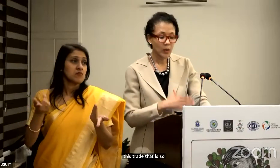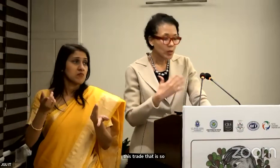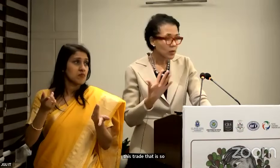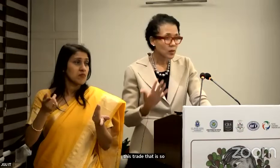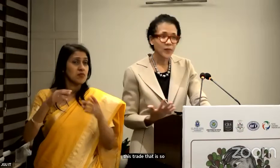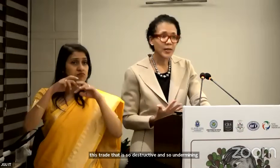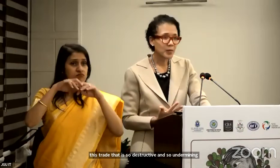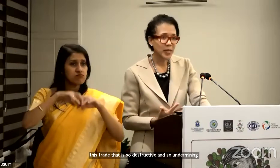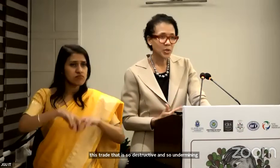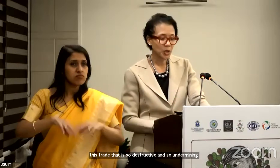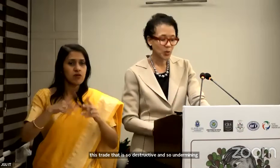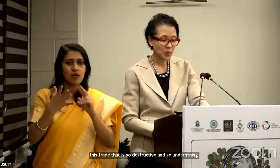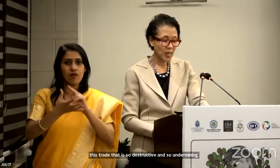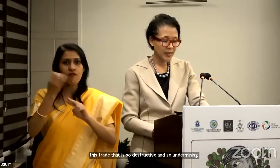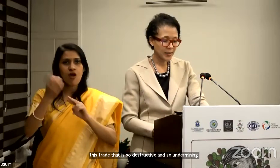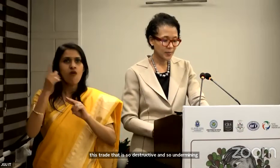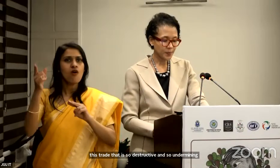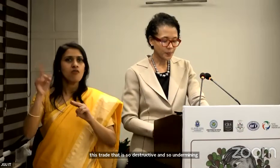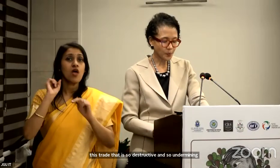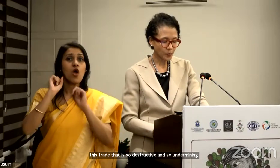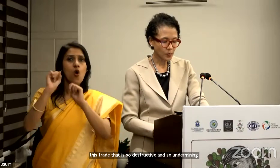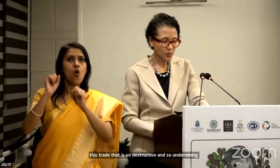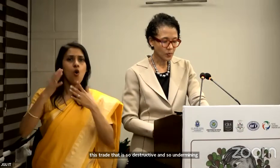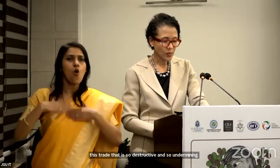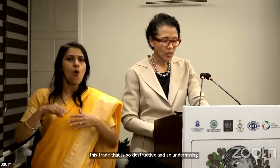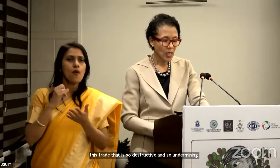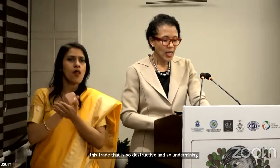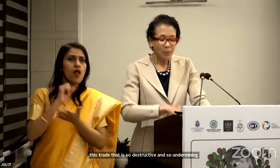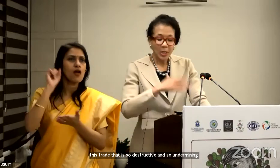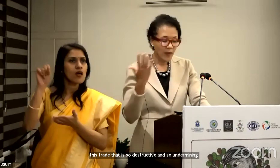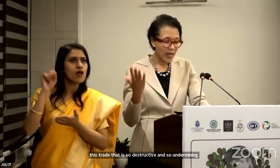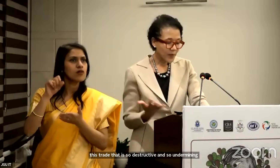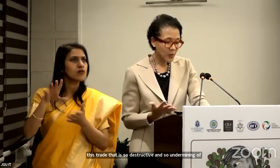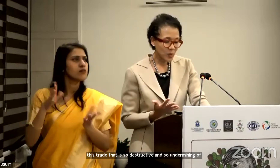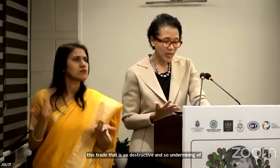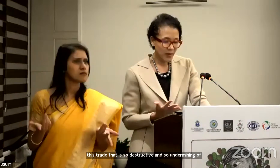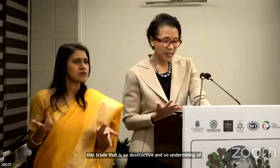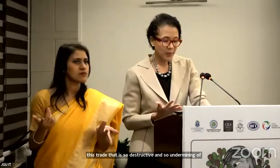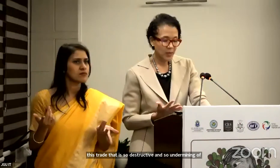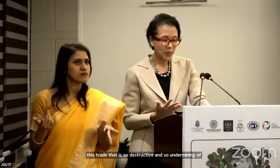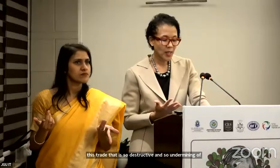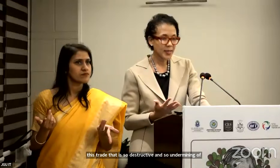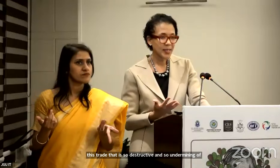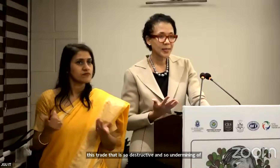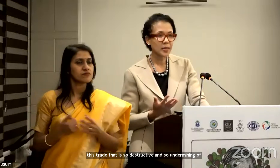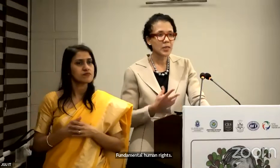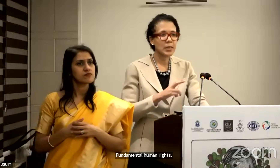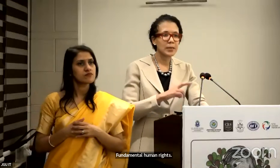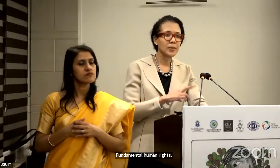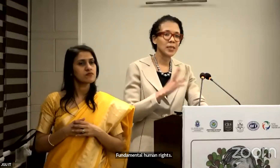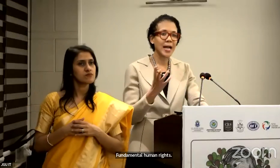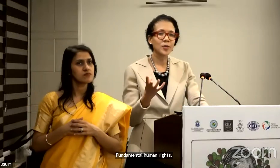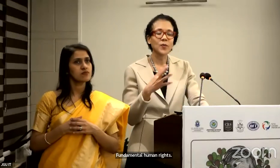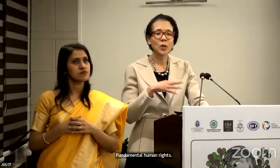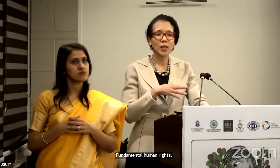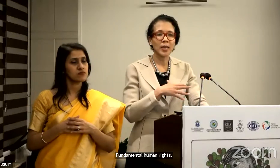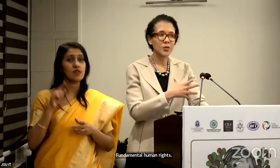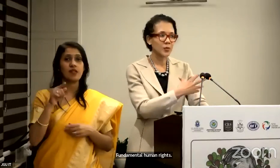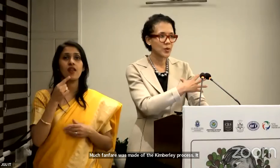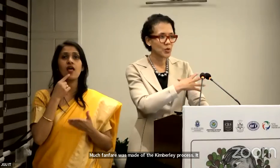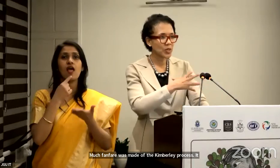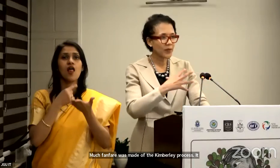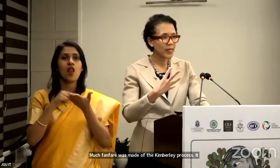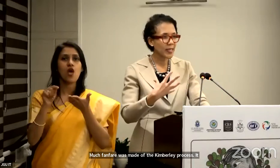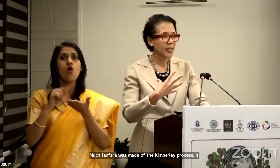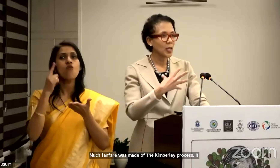of fundamental human rights. Much fanfare was made of the Kimberley process. It allows for a